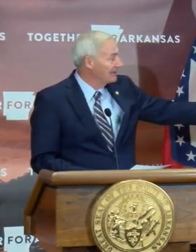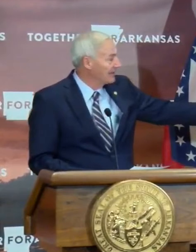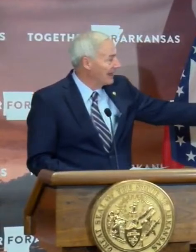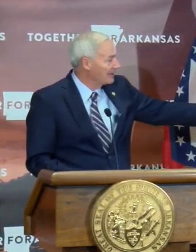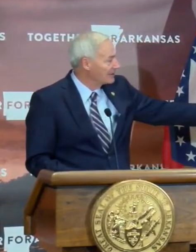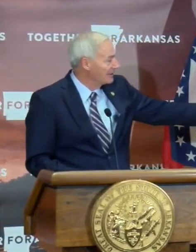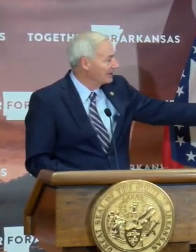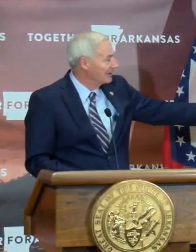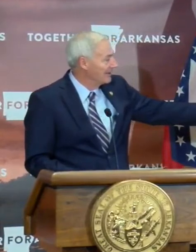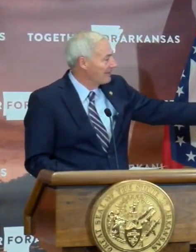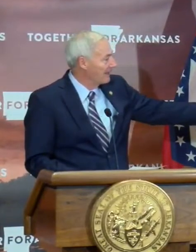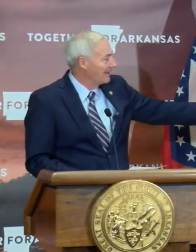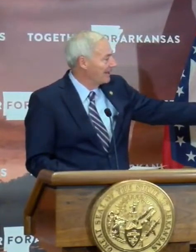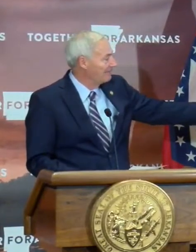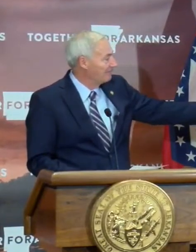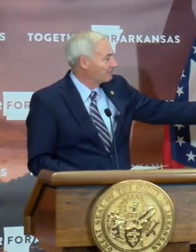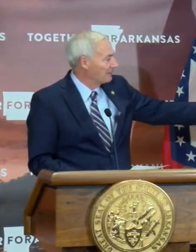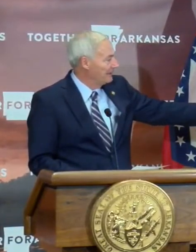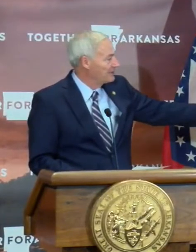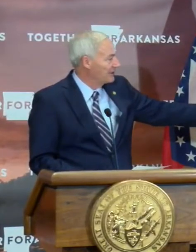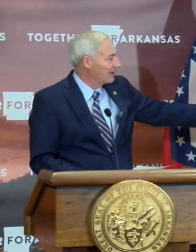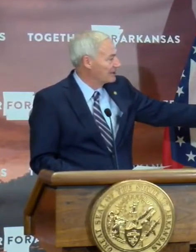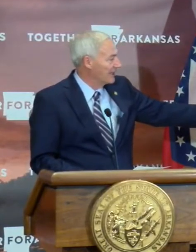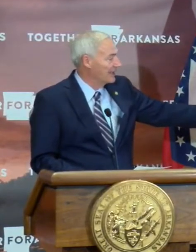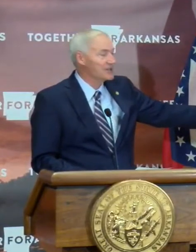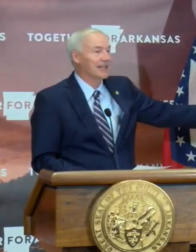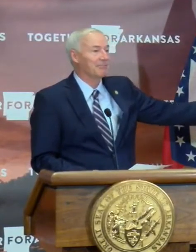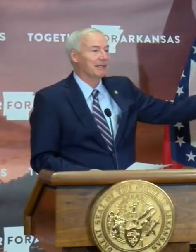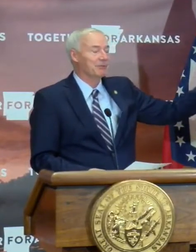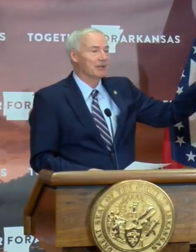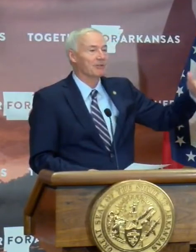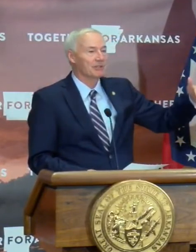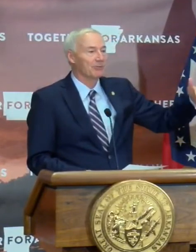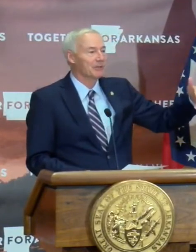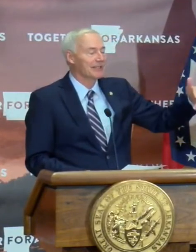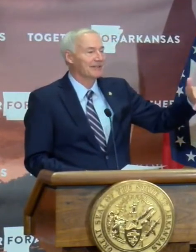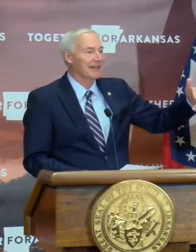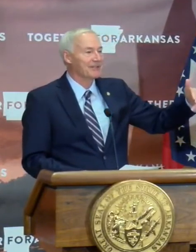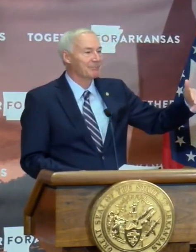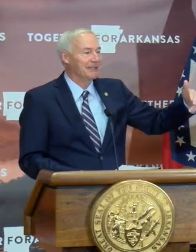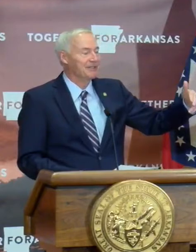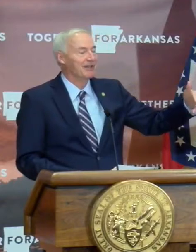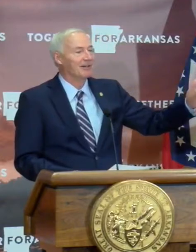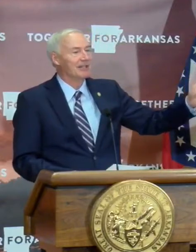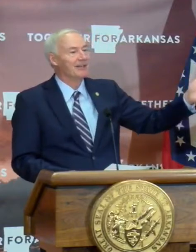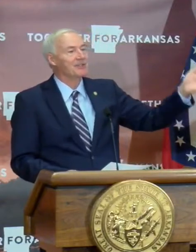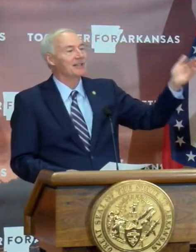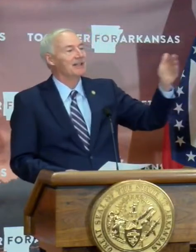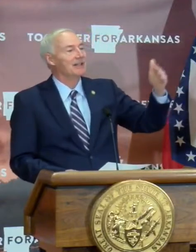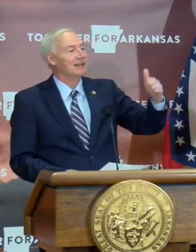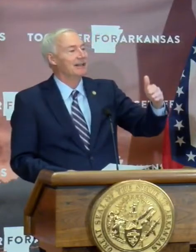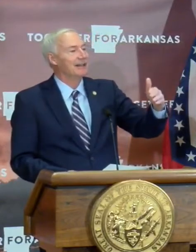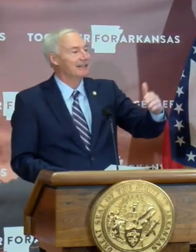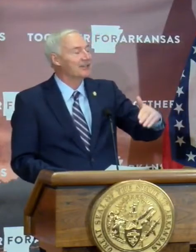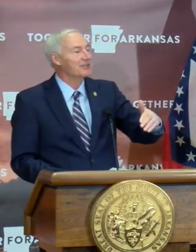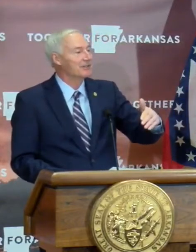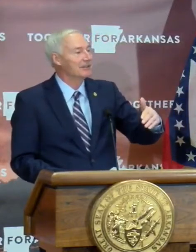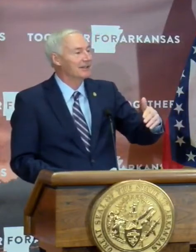over 10,000 PCR tests, but it was also over 10,000 PCR tests